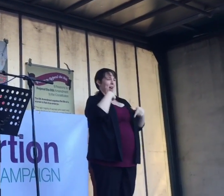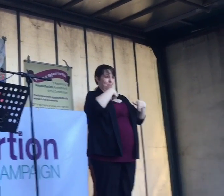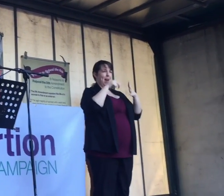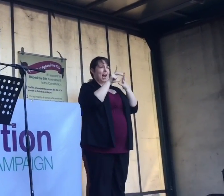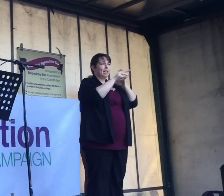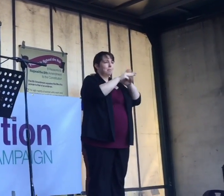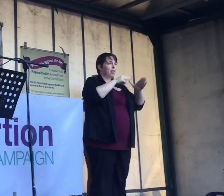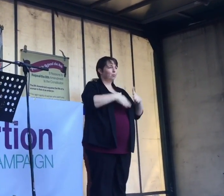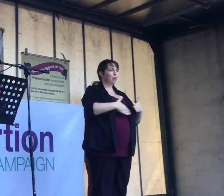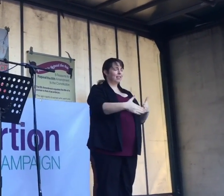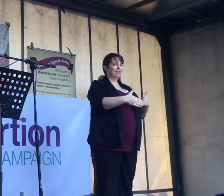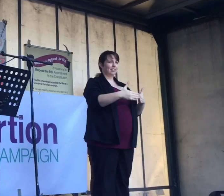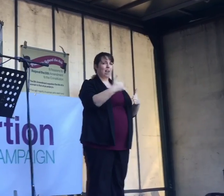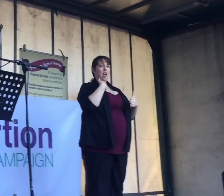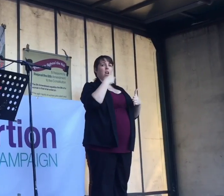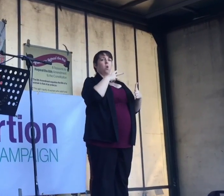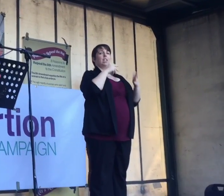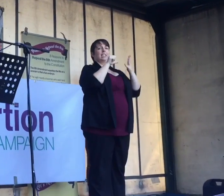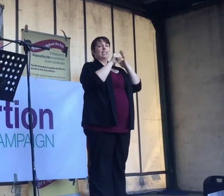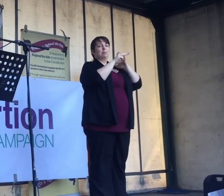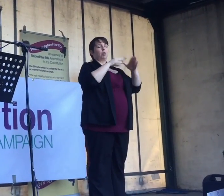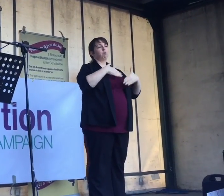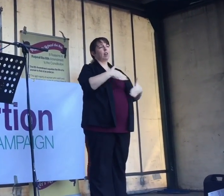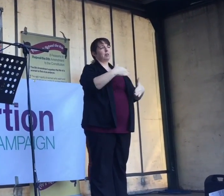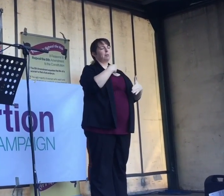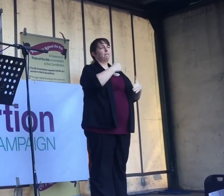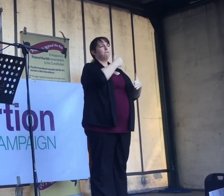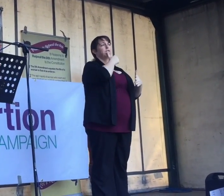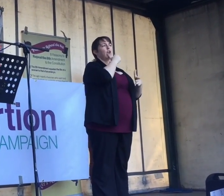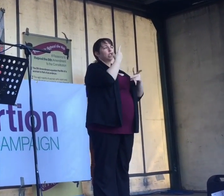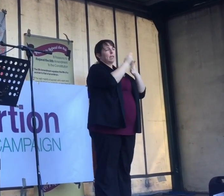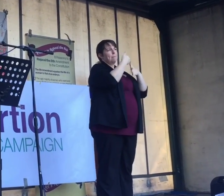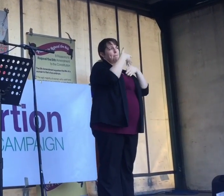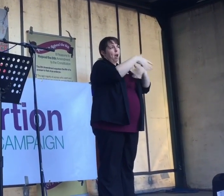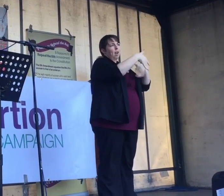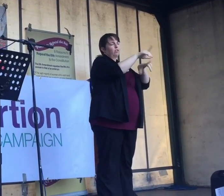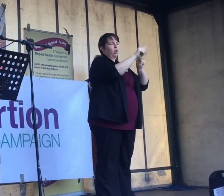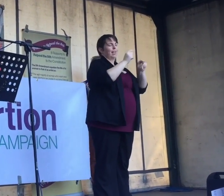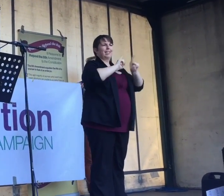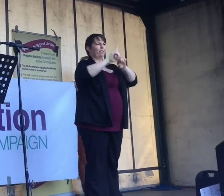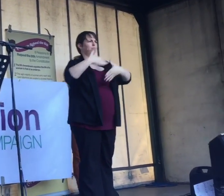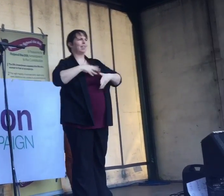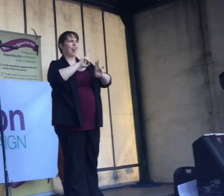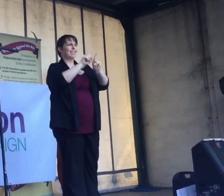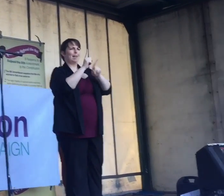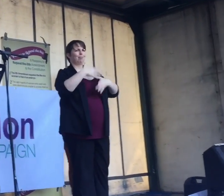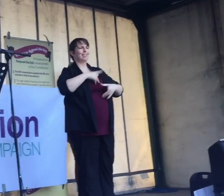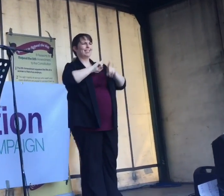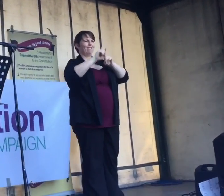8 months pregnant. I was 6 months pregnant on the first March for Choice. That, with a different pregnancy, I hate